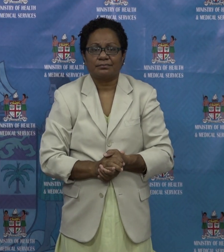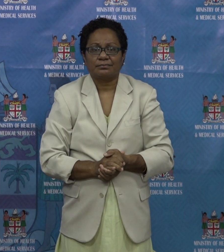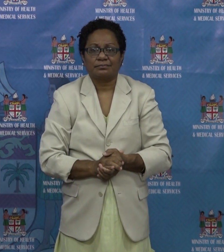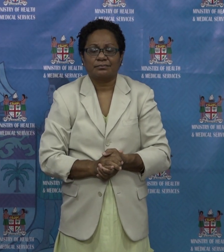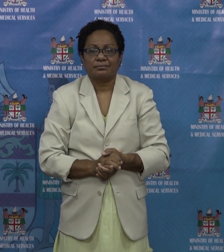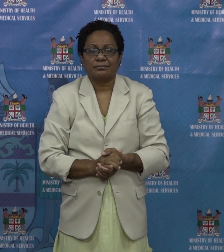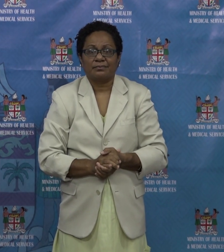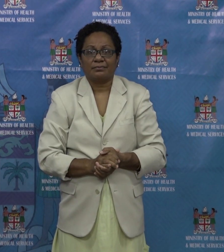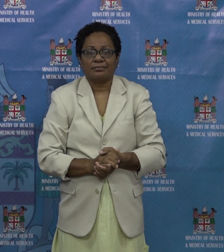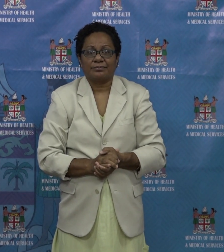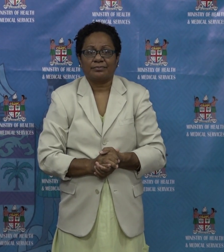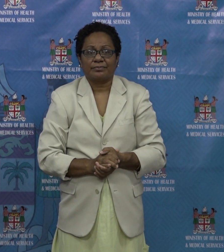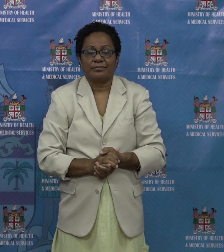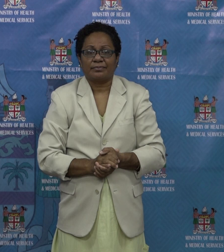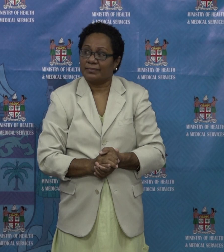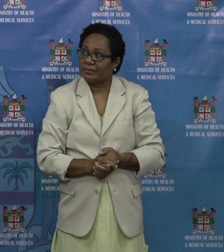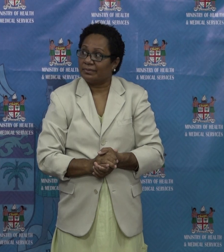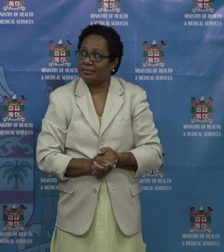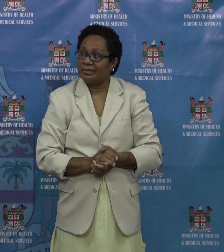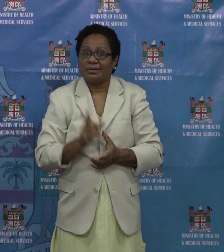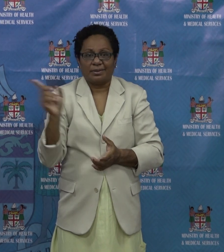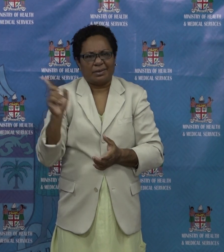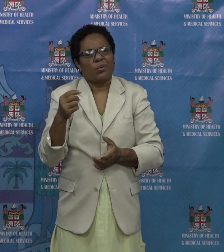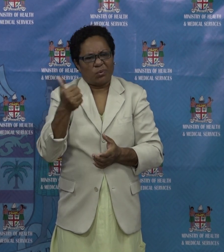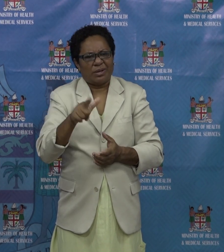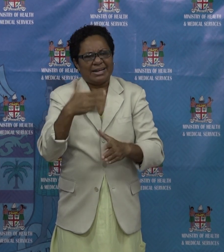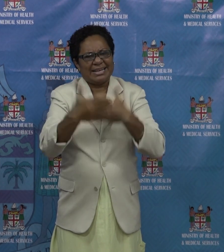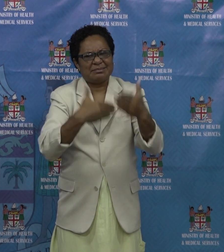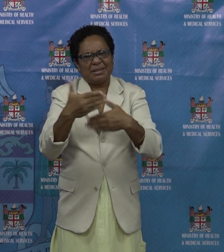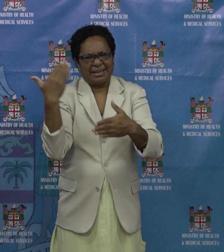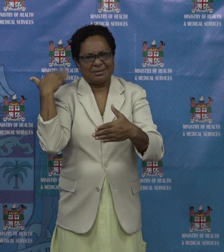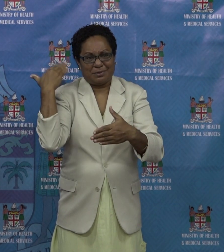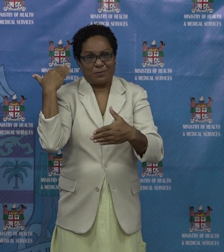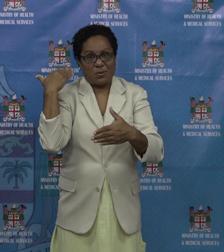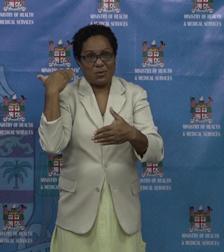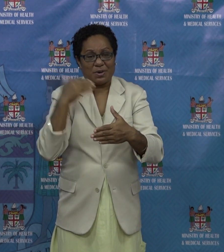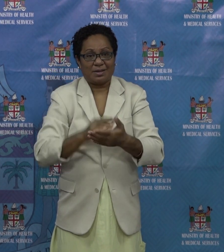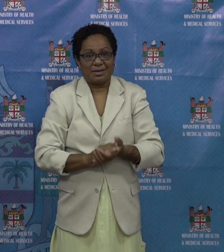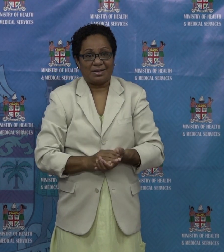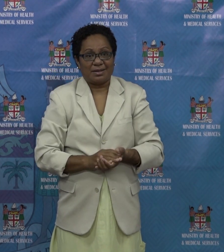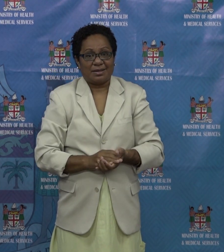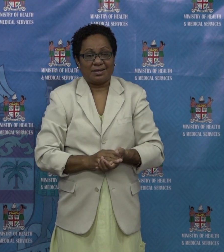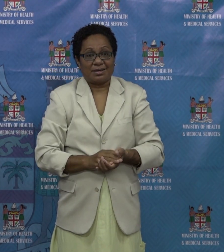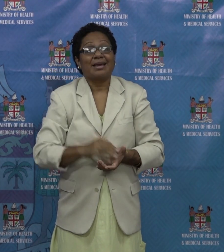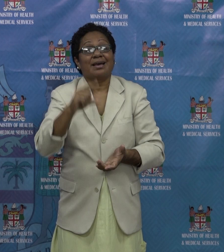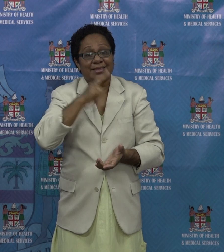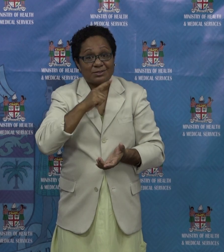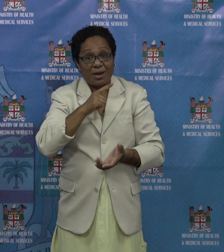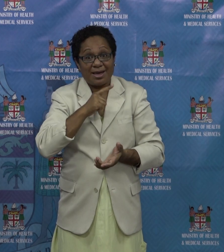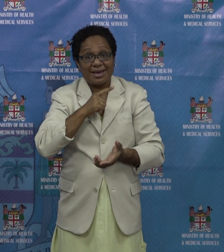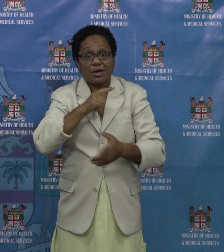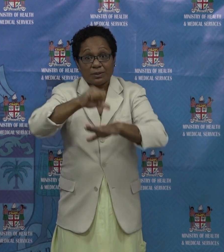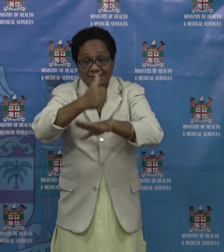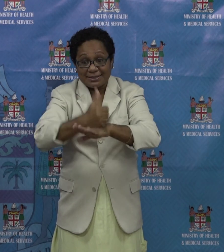I think I've addressed this question in one of our earlier briefing. This is exactly why we've set up the